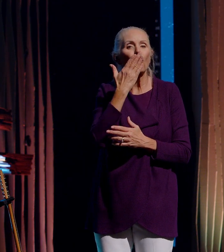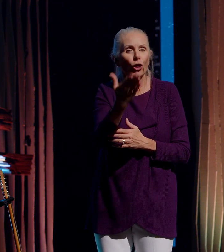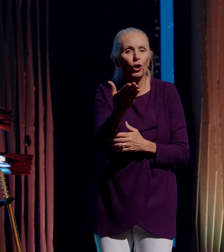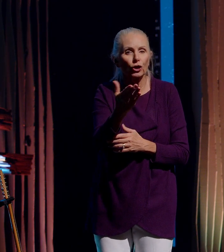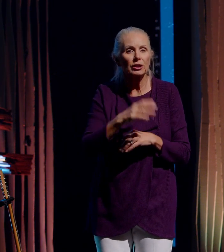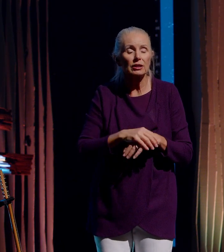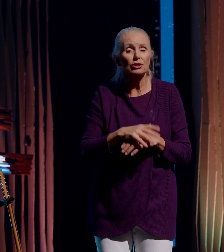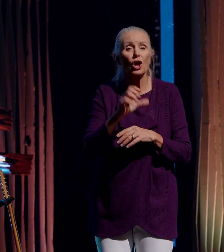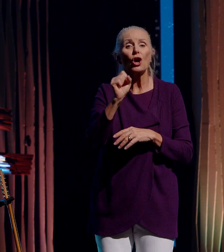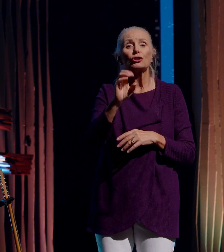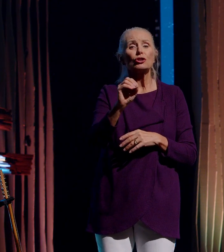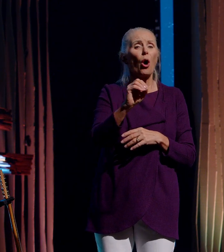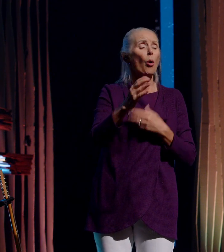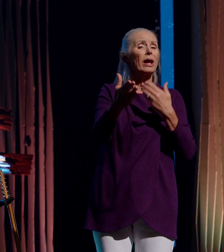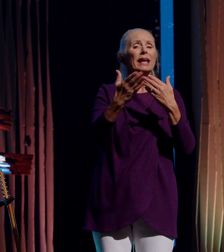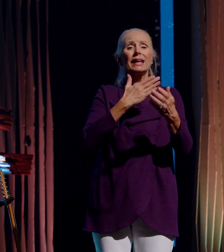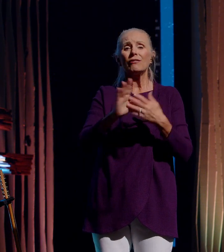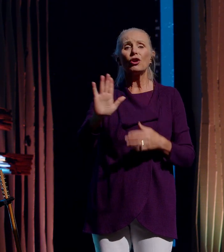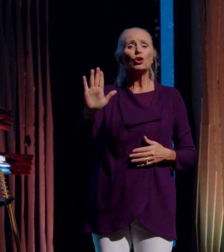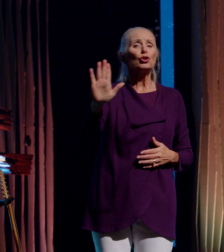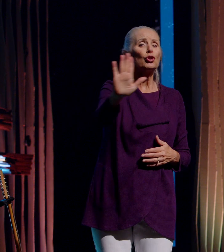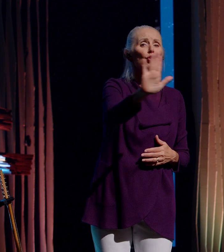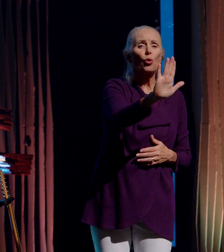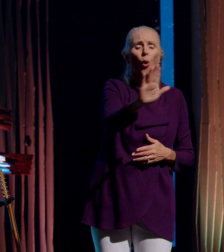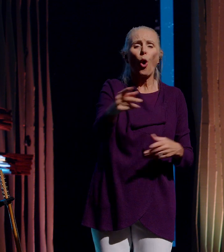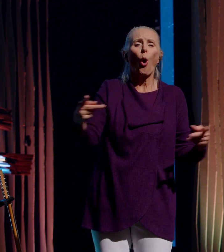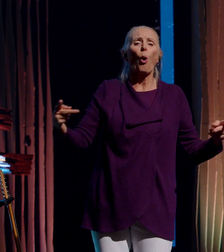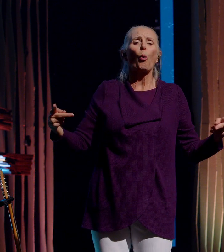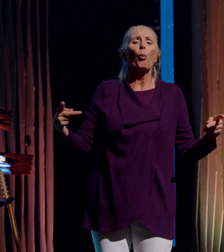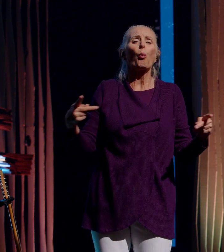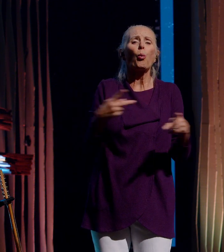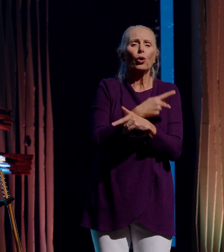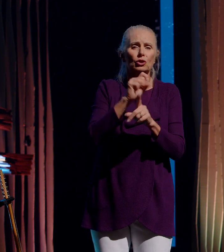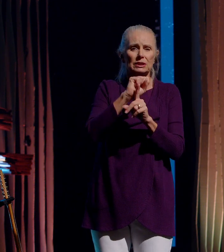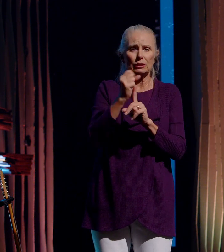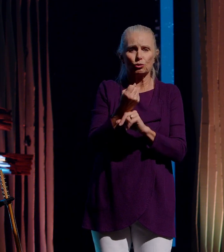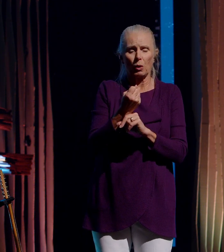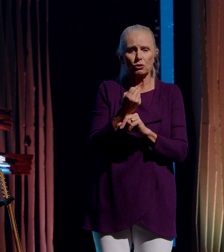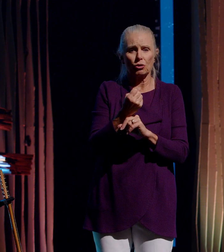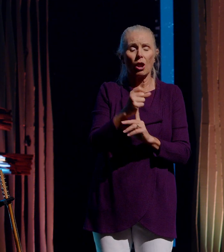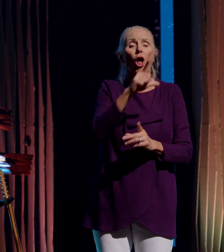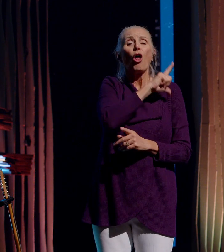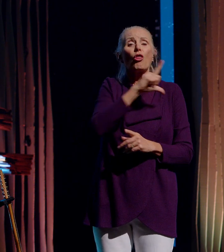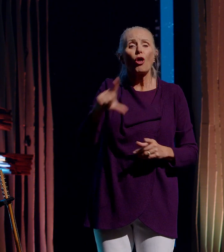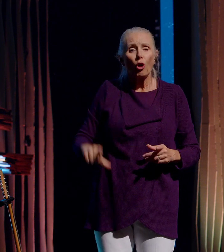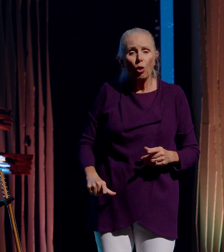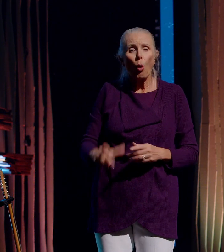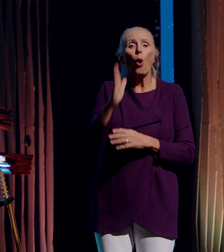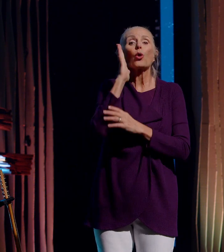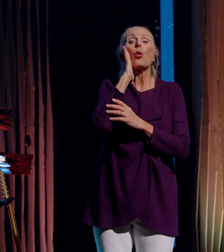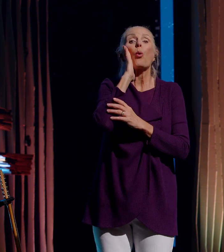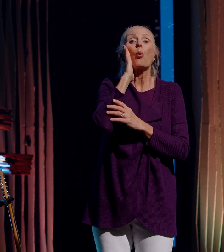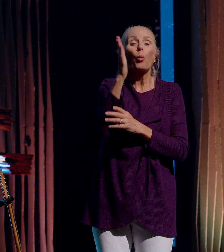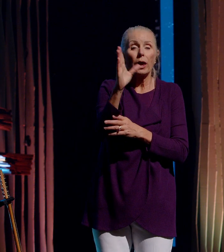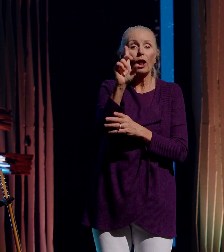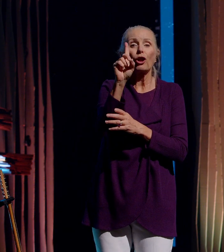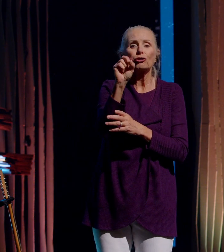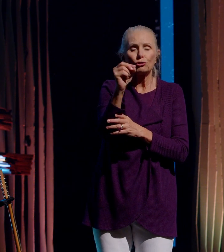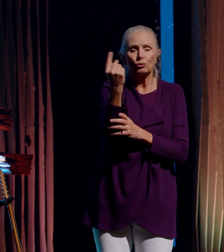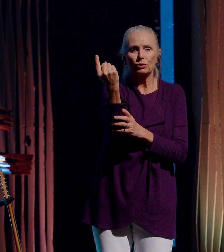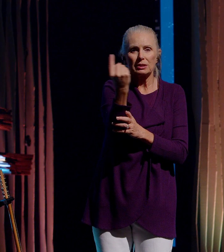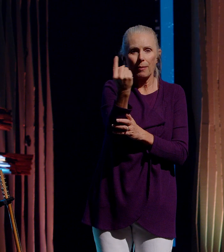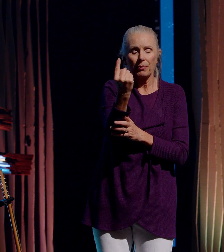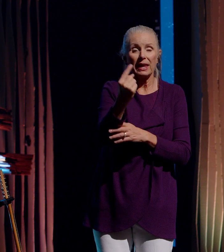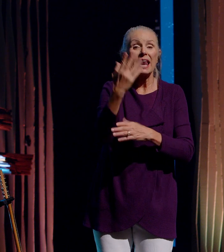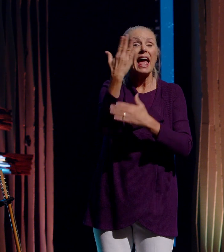the worst of situations, there are things that the Lord is going to do that we'll someday